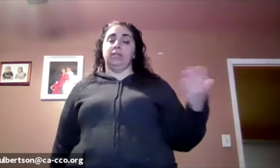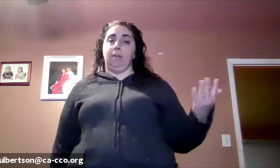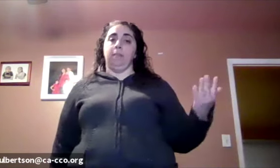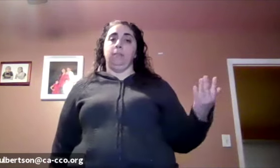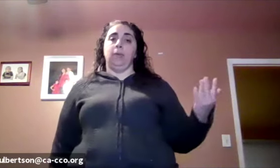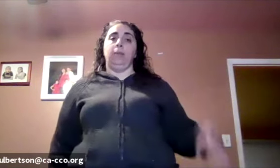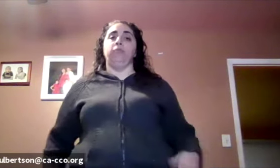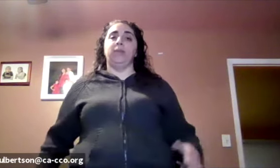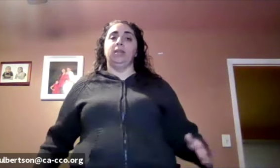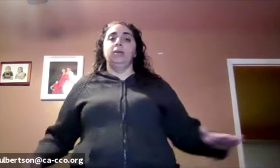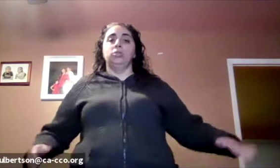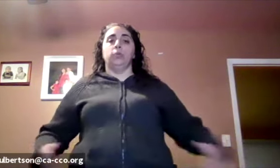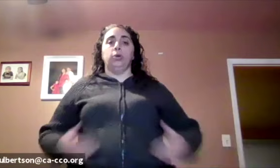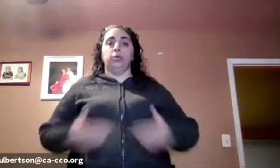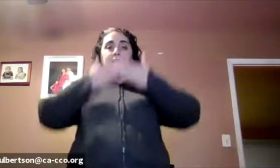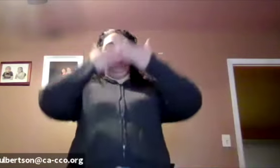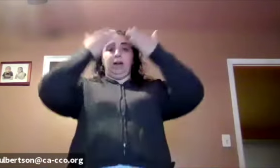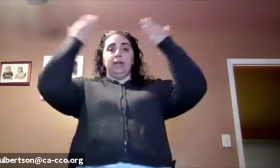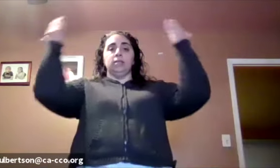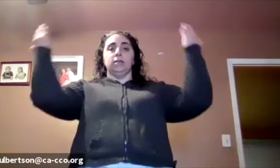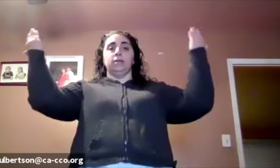same movement. So we'll go sunrise,